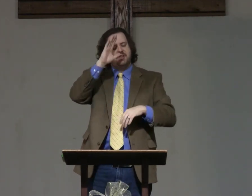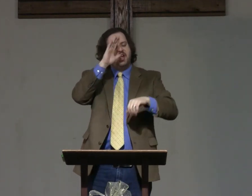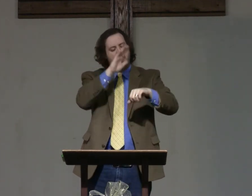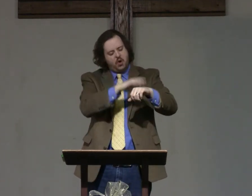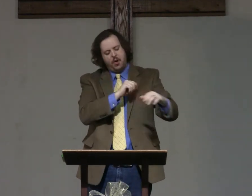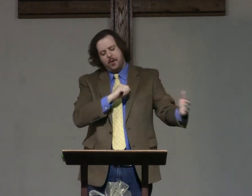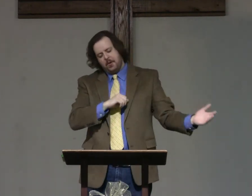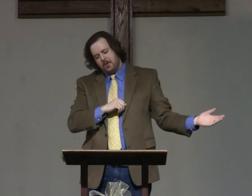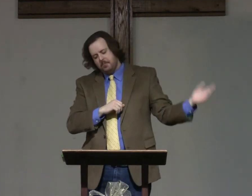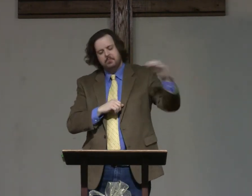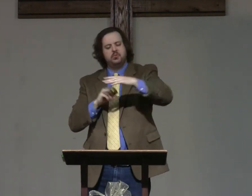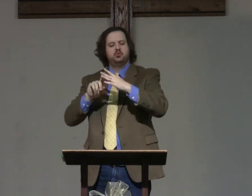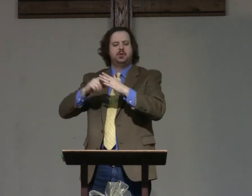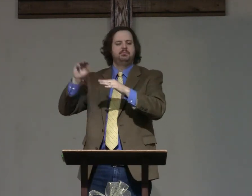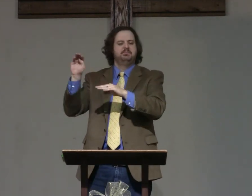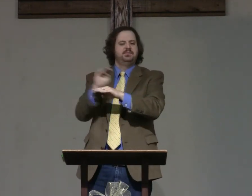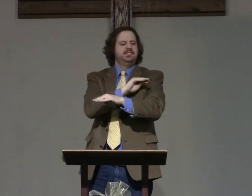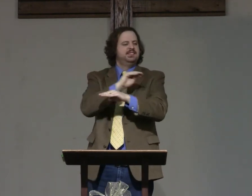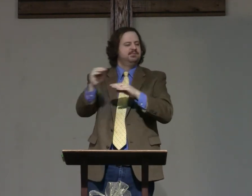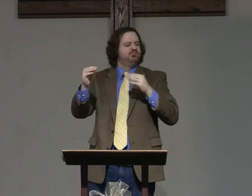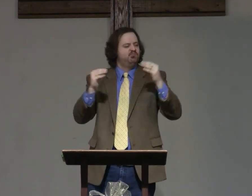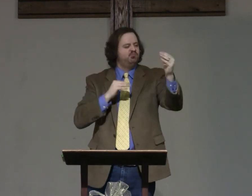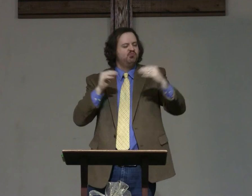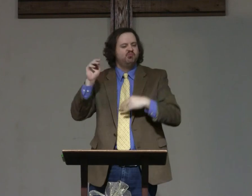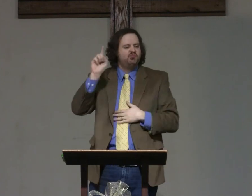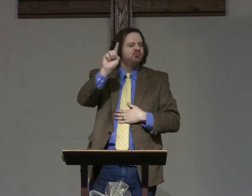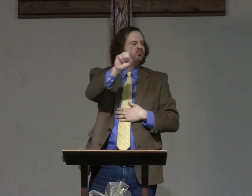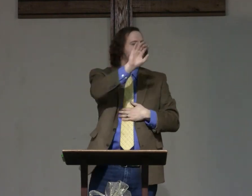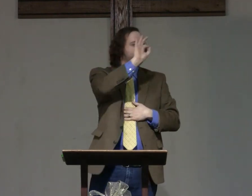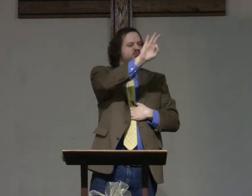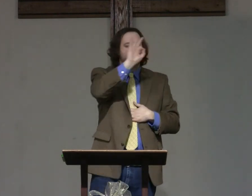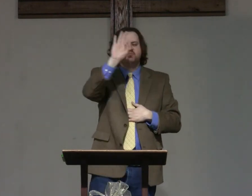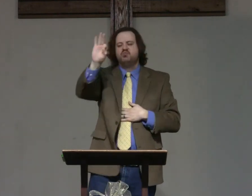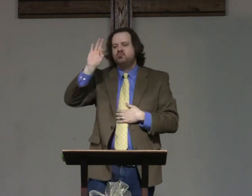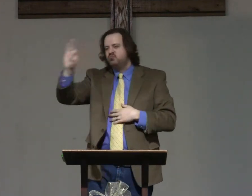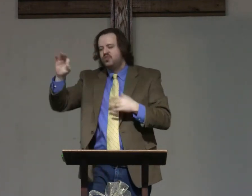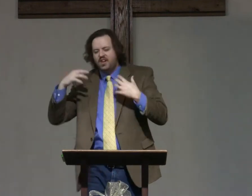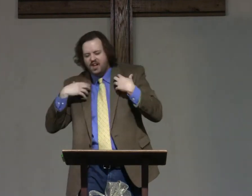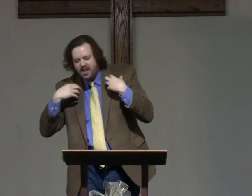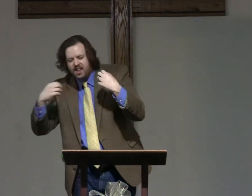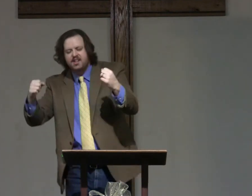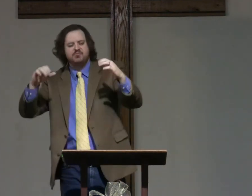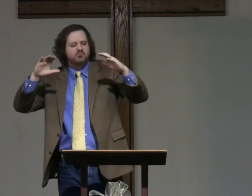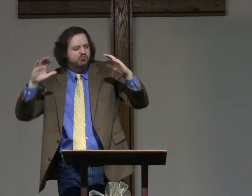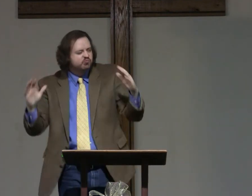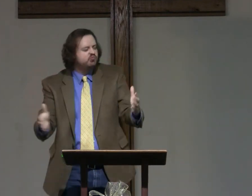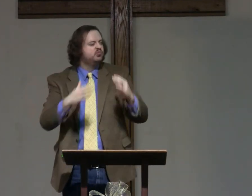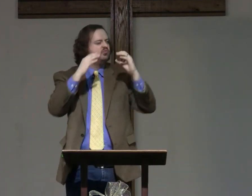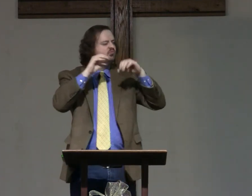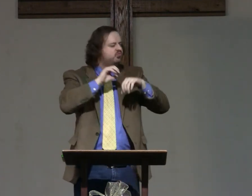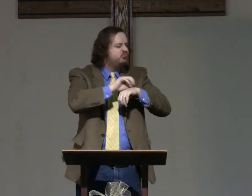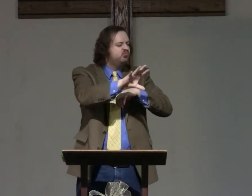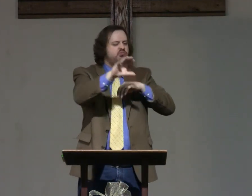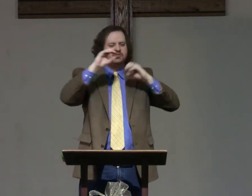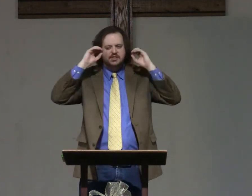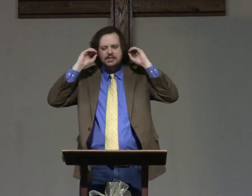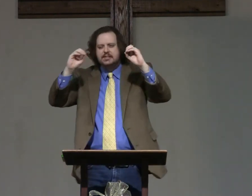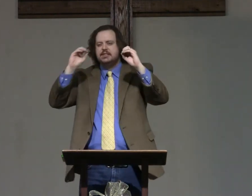until he was about the age of 30. He was called back into ministry to heal and